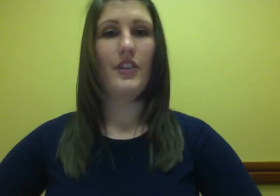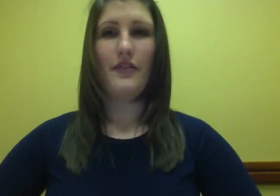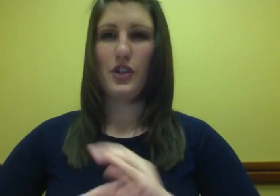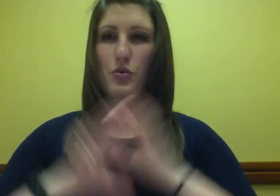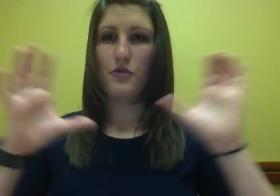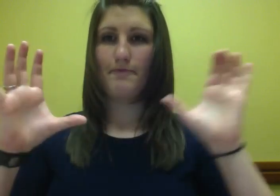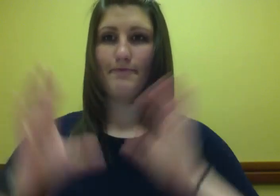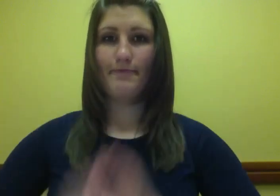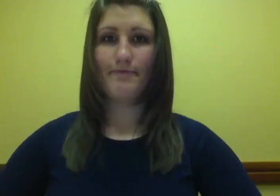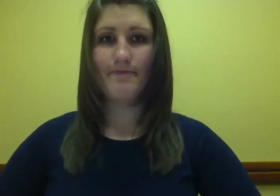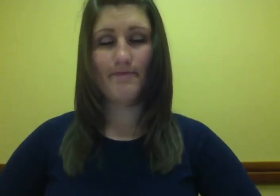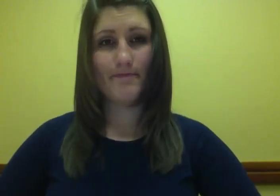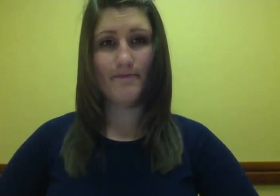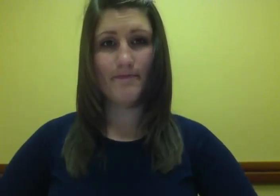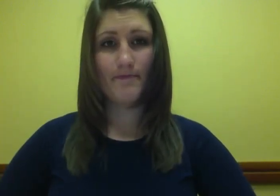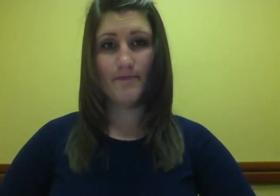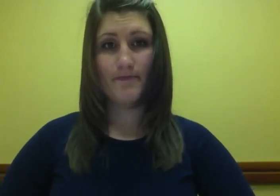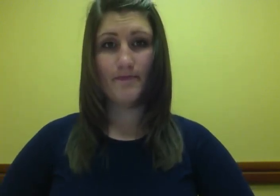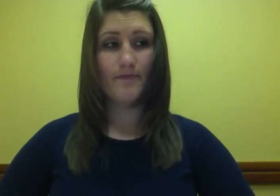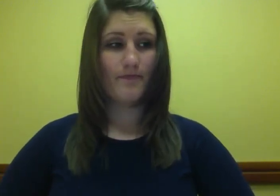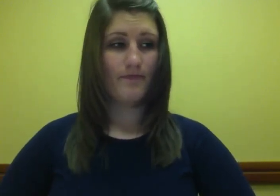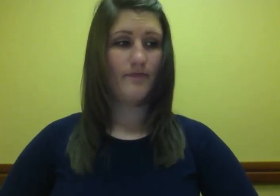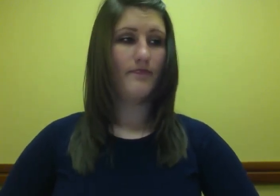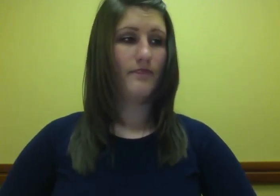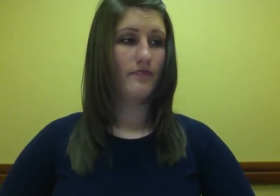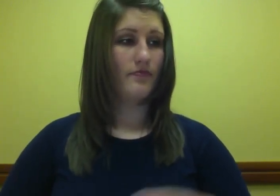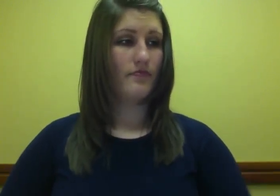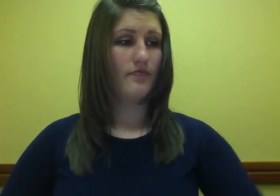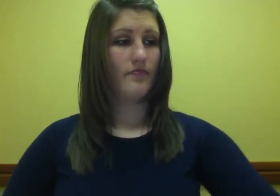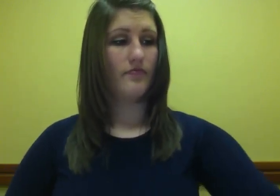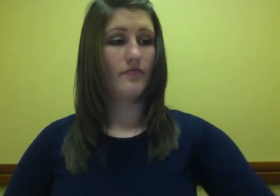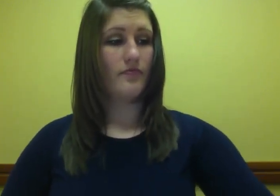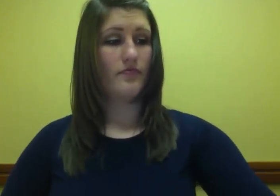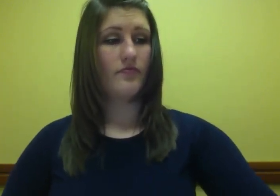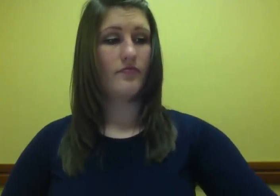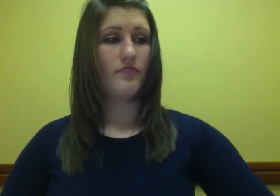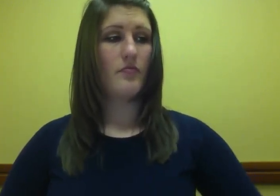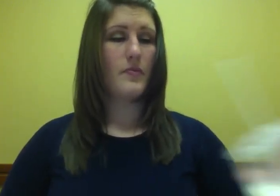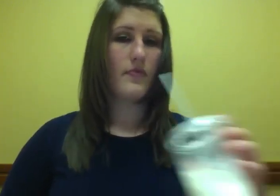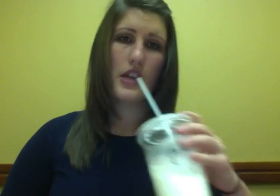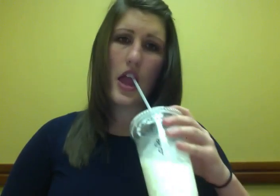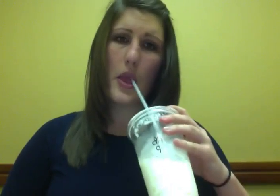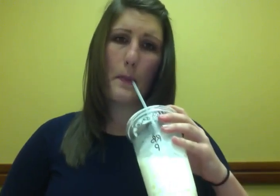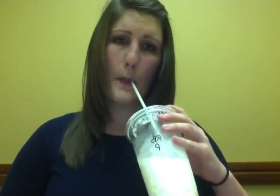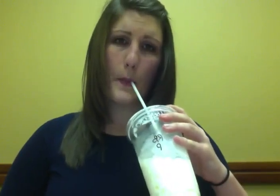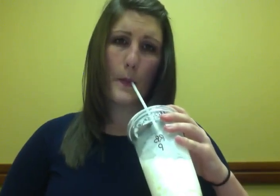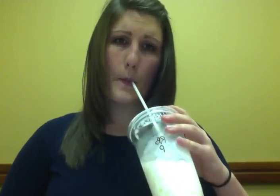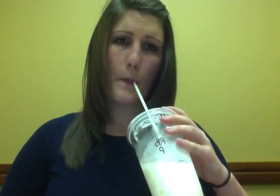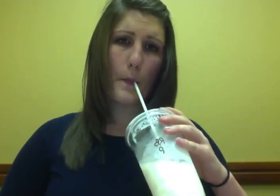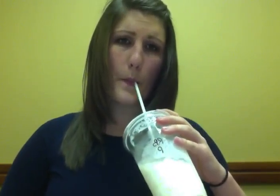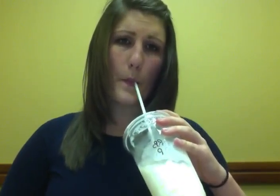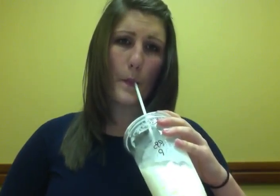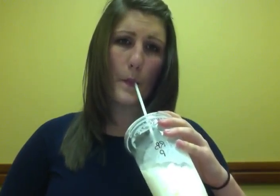Wow, that was a close game. What are important strategies for volleyball players?